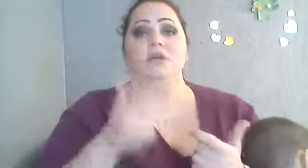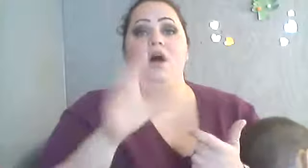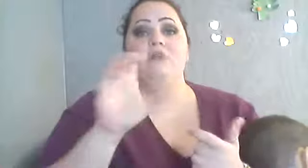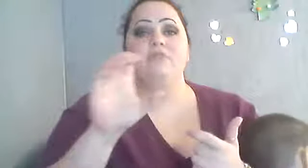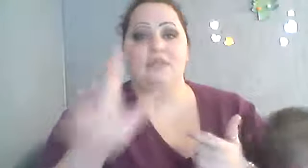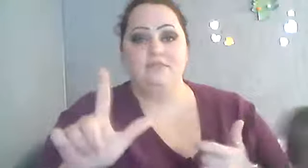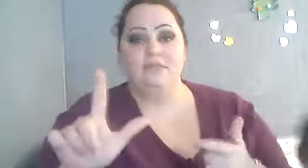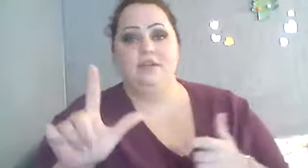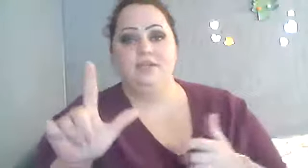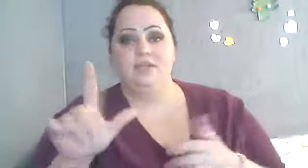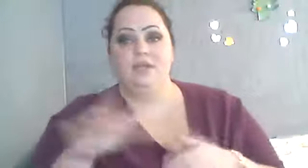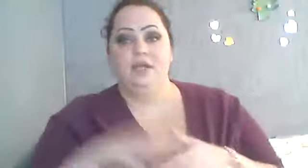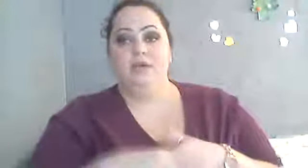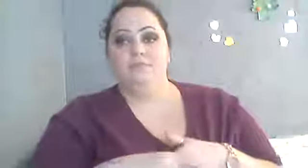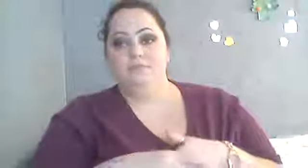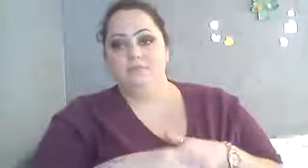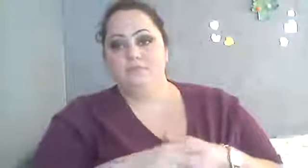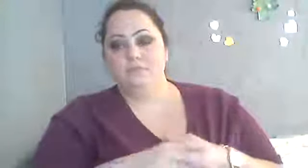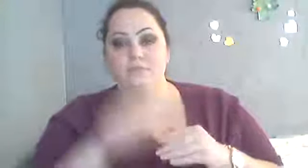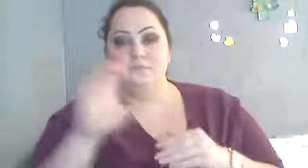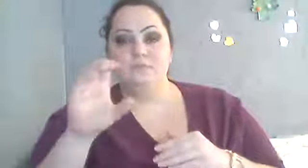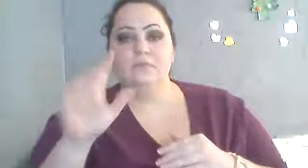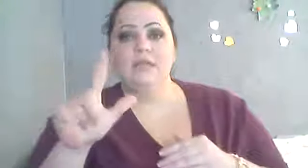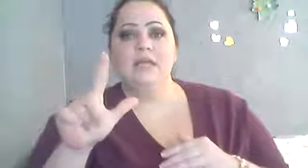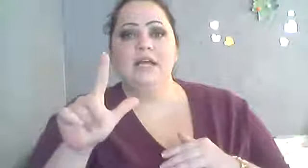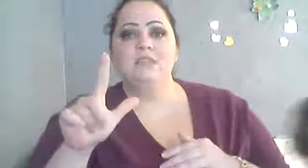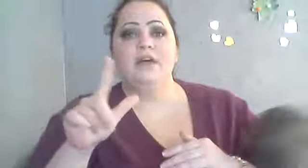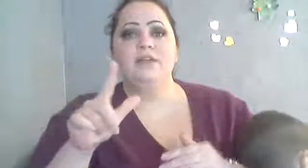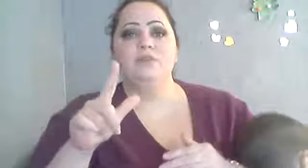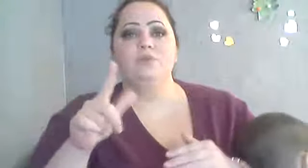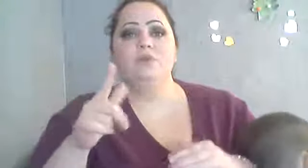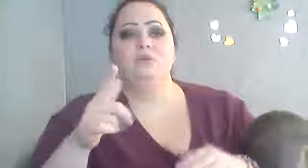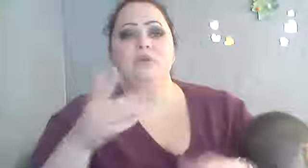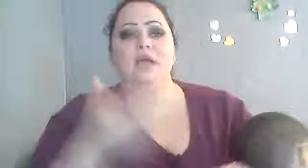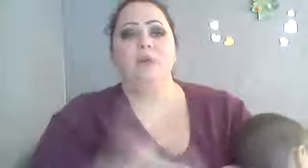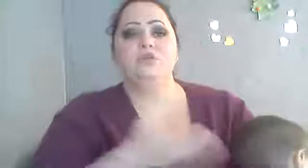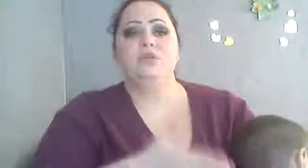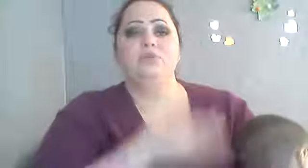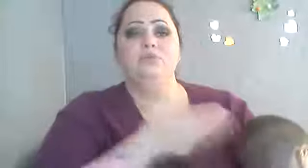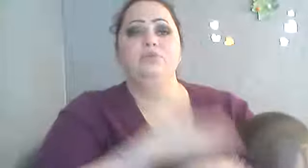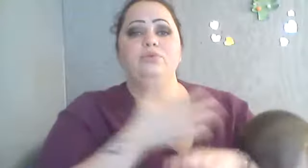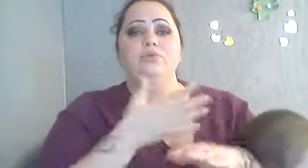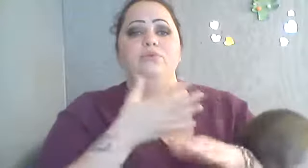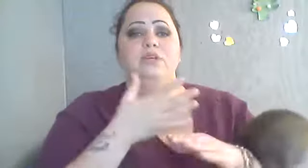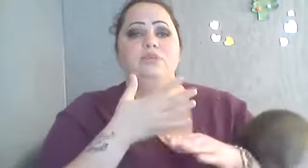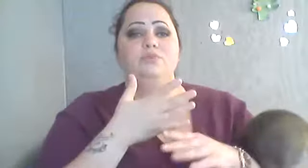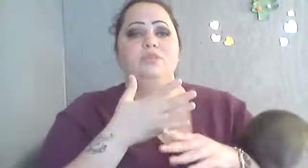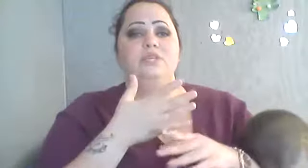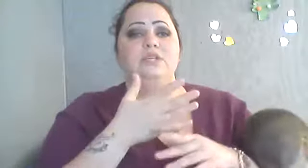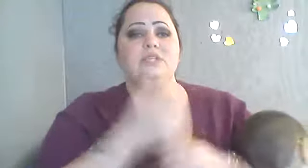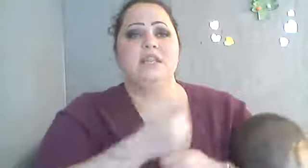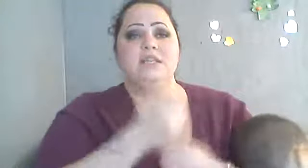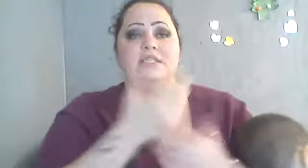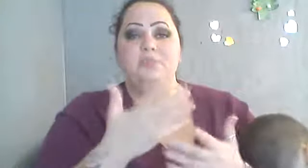of classifiers. And classifiers are what really help you to improve and to really just